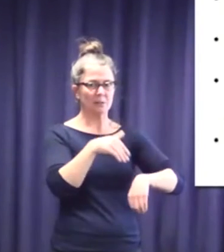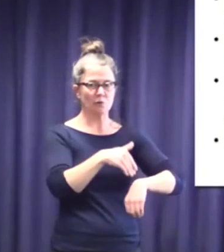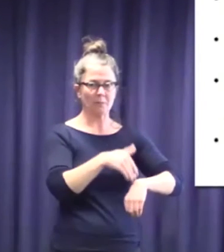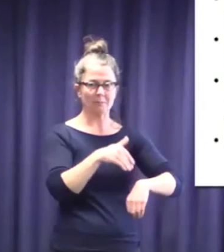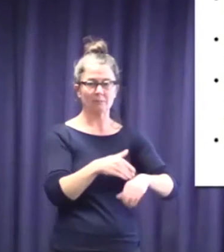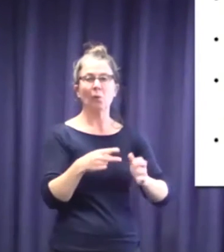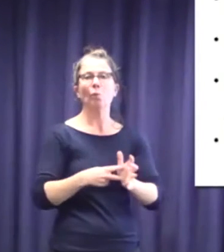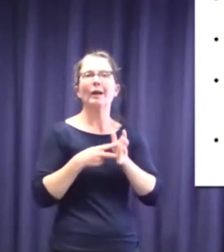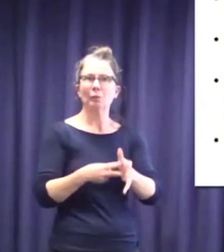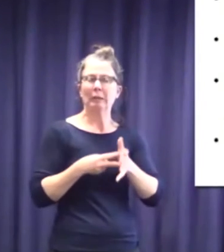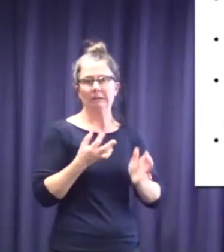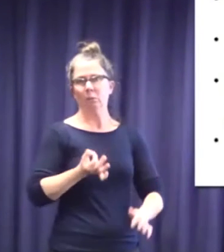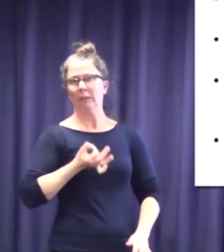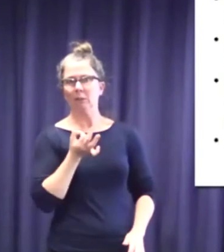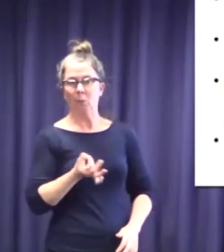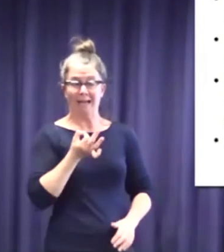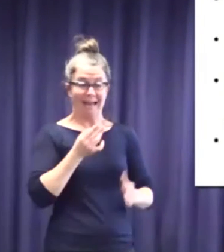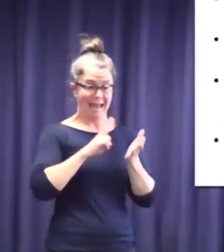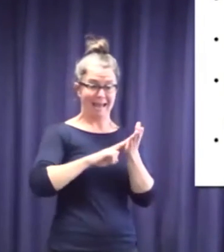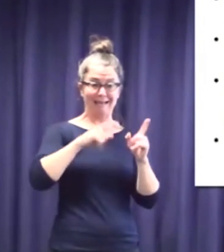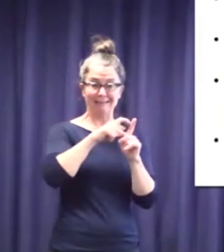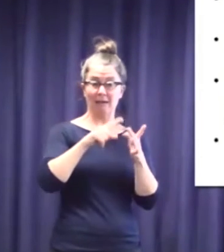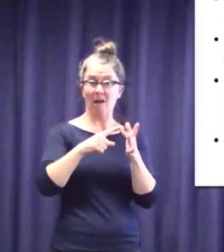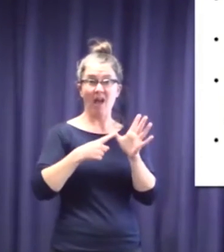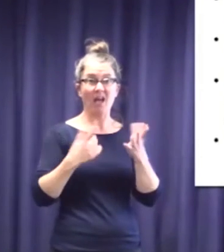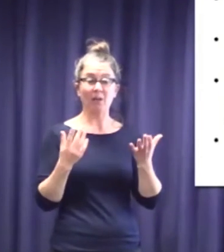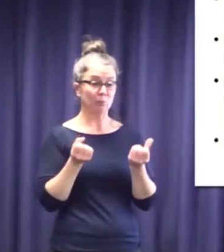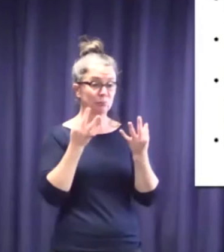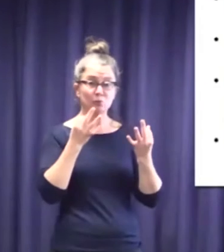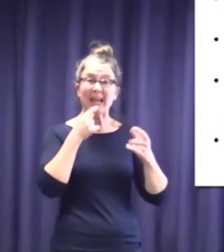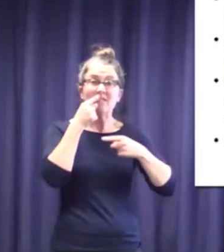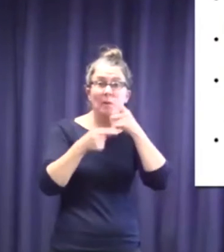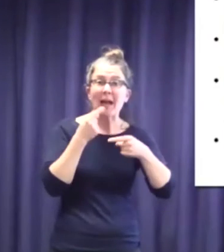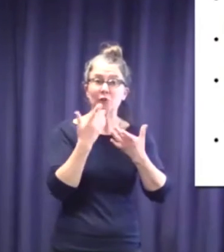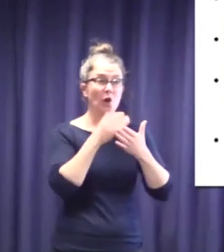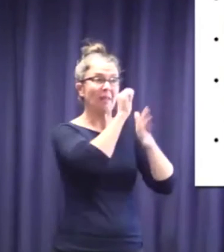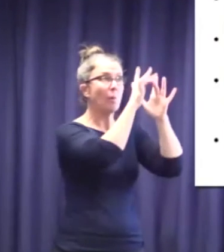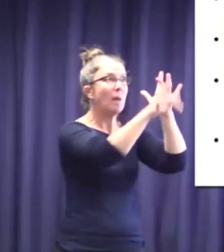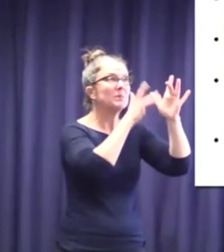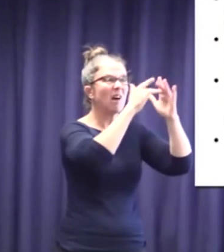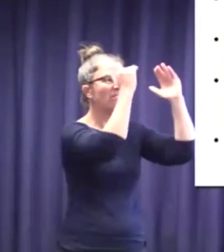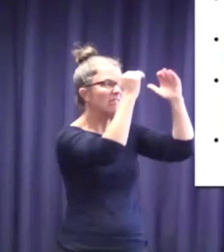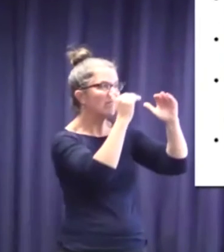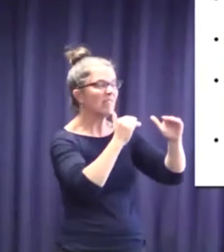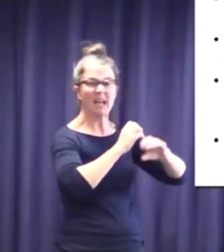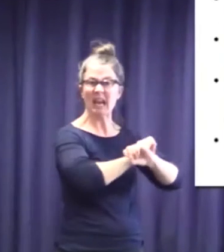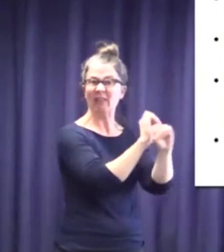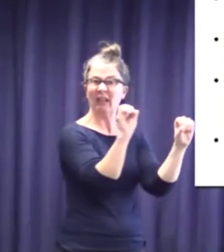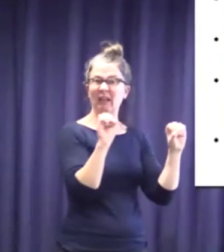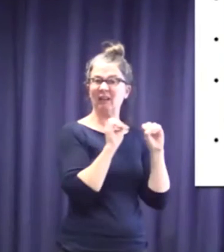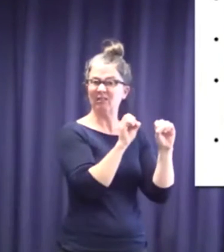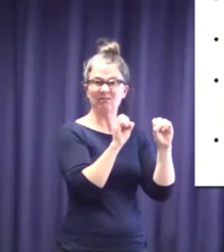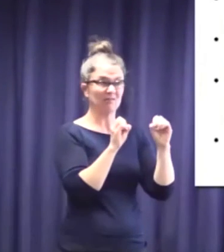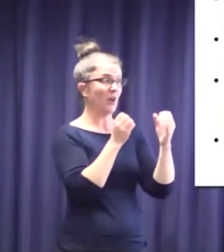the NDIA until now has produced no information in Auslan on their website or anywhere else. So the deaf